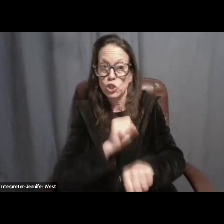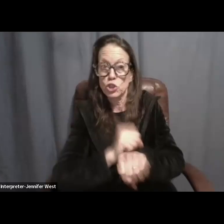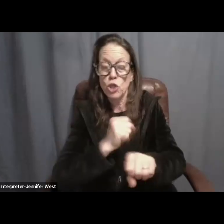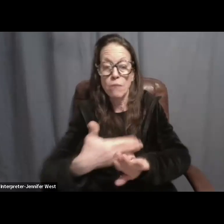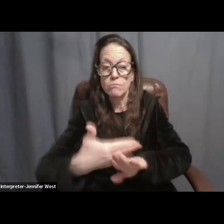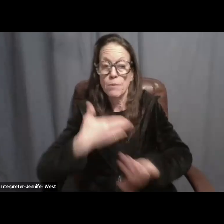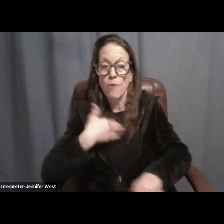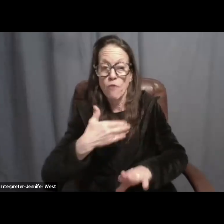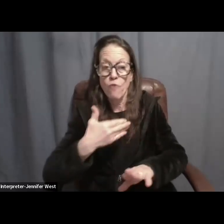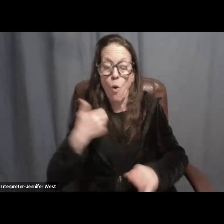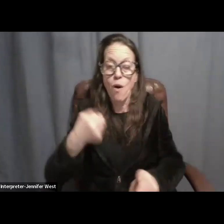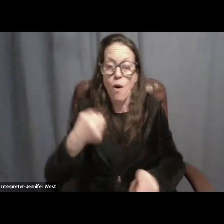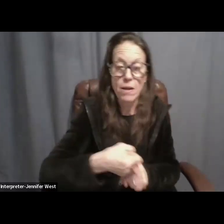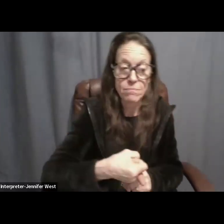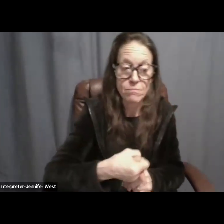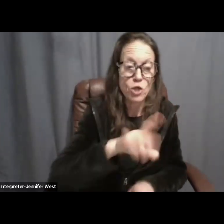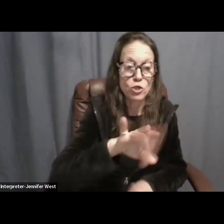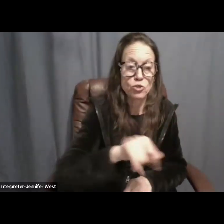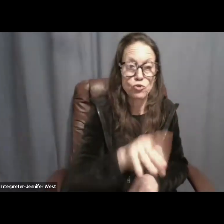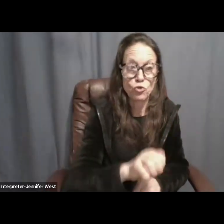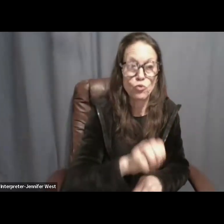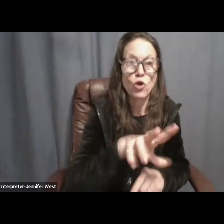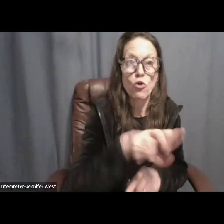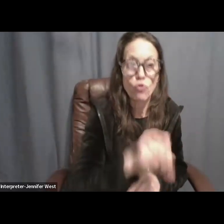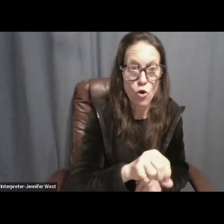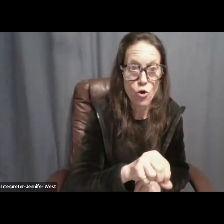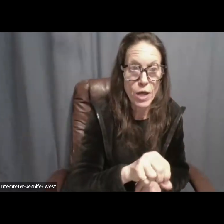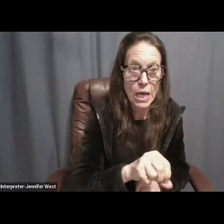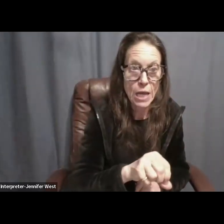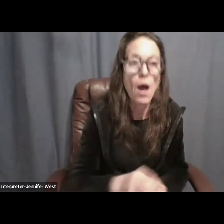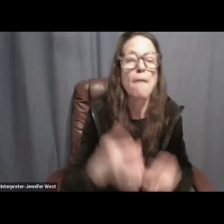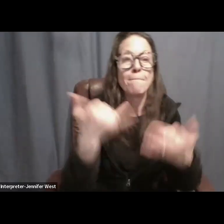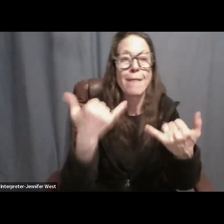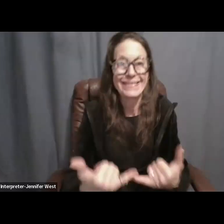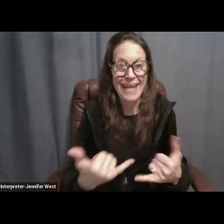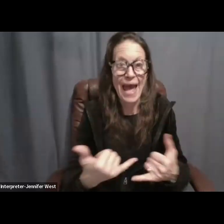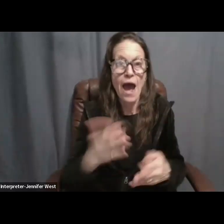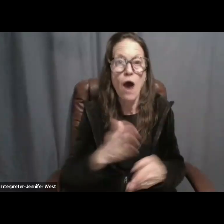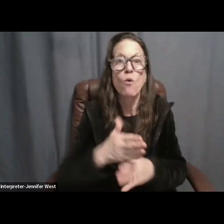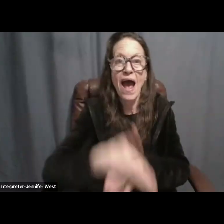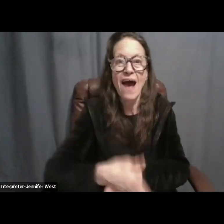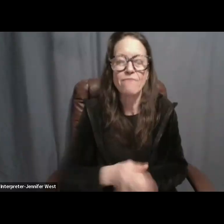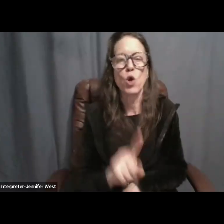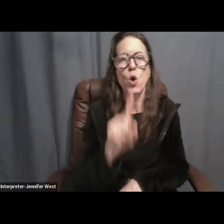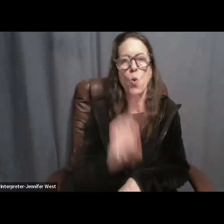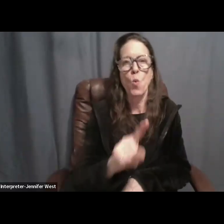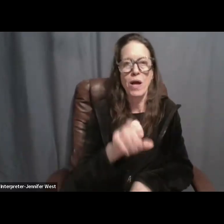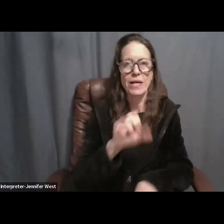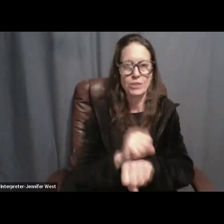that she was in dried up. So